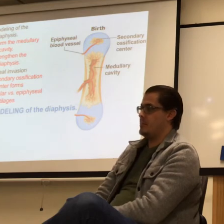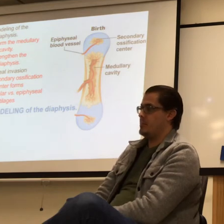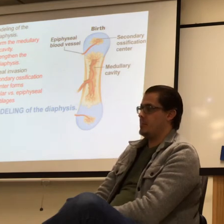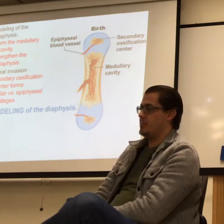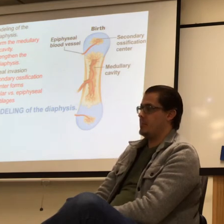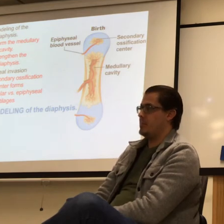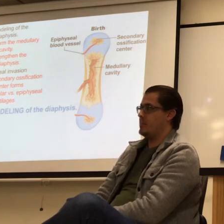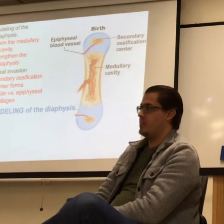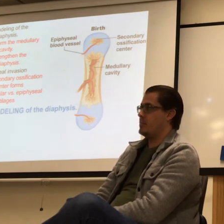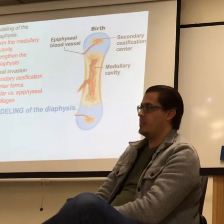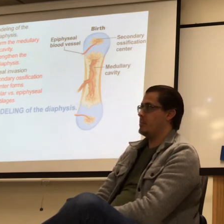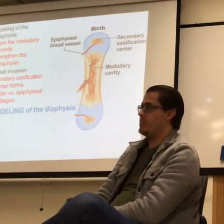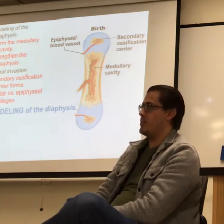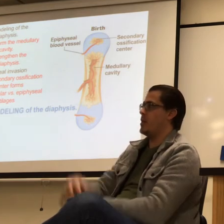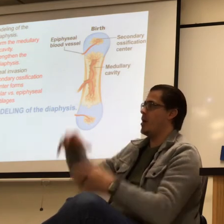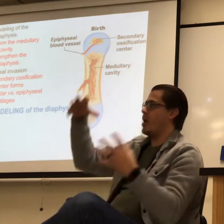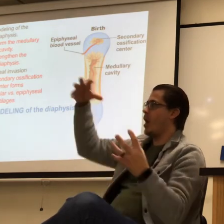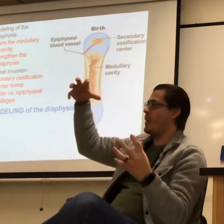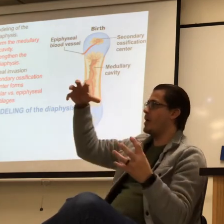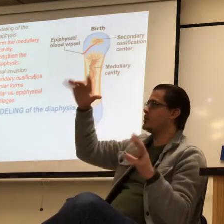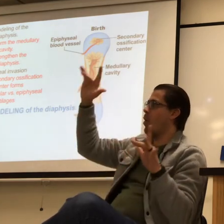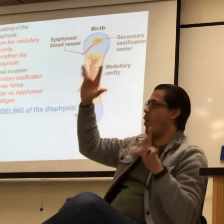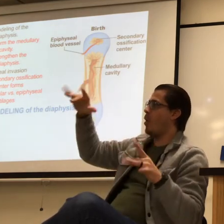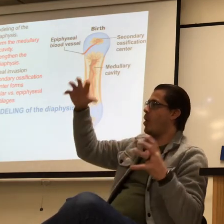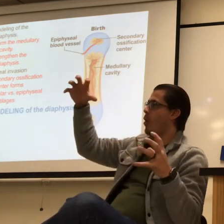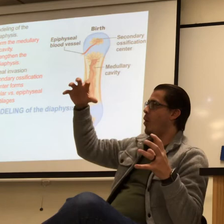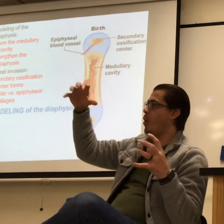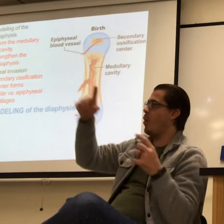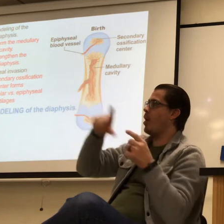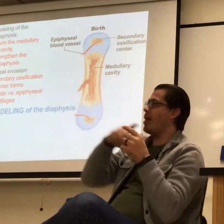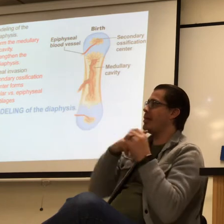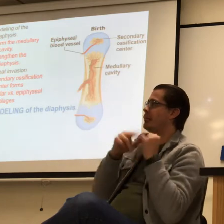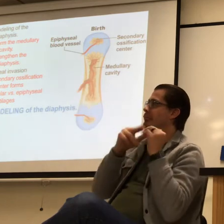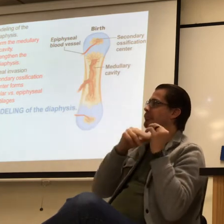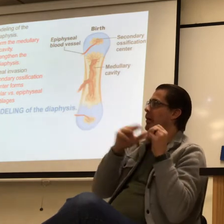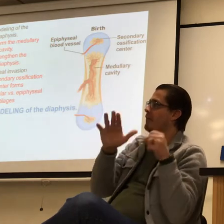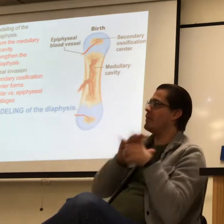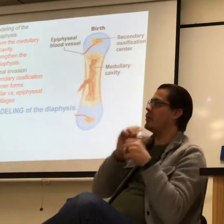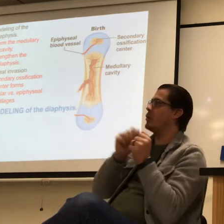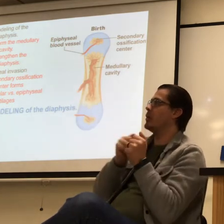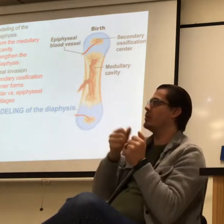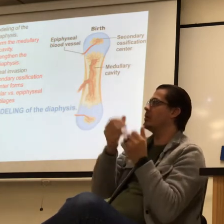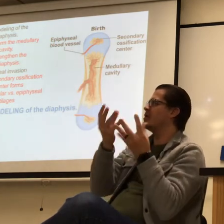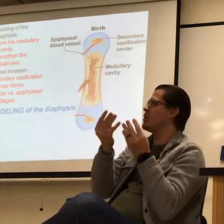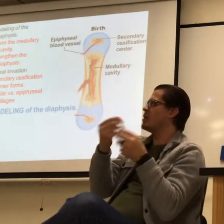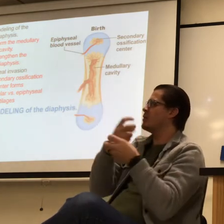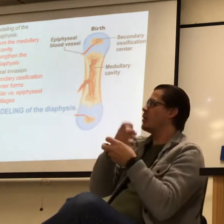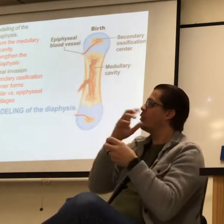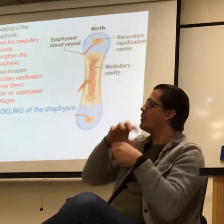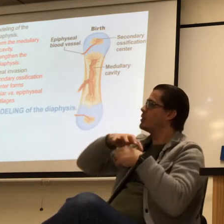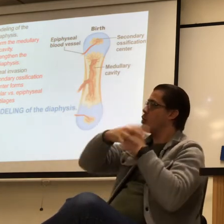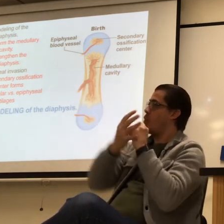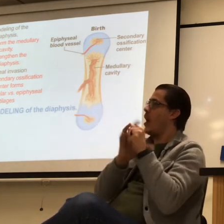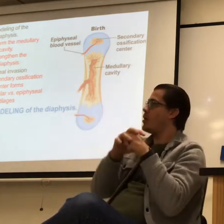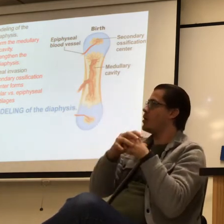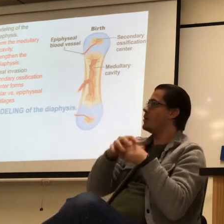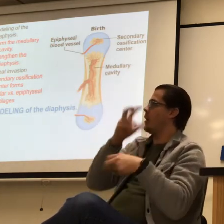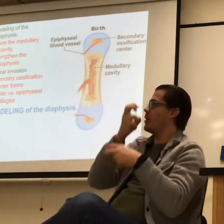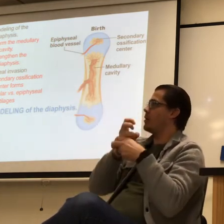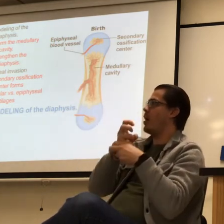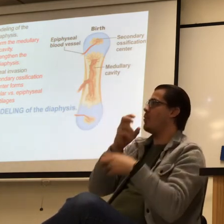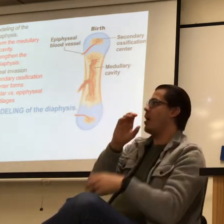So you're going to hollow out the knob ends, and the knob ends will be filled with spongy bone. I mean, they'll be surrounded by compact bone like the